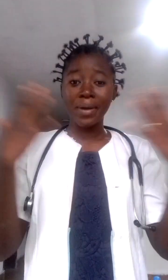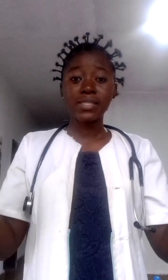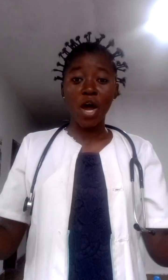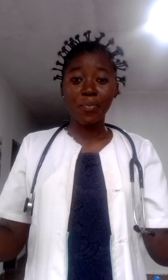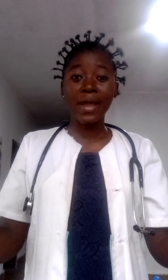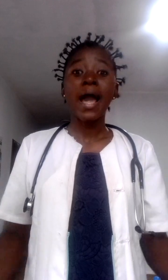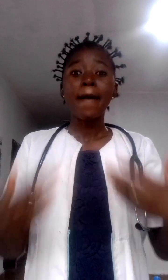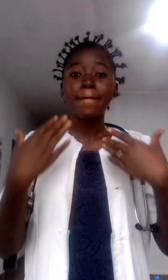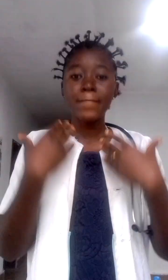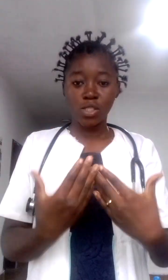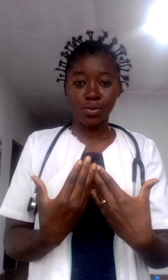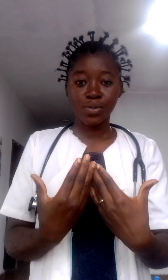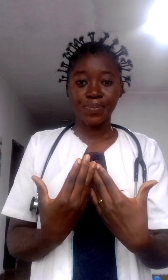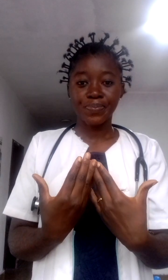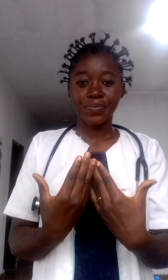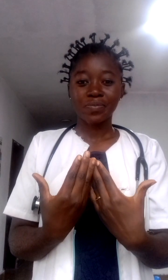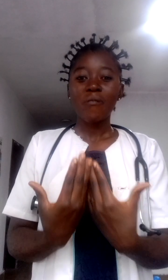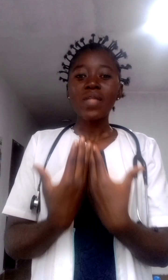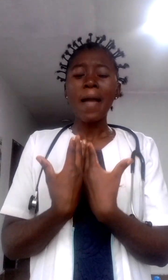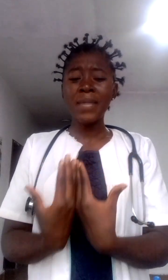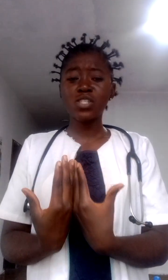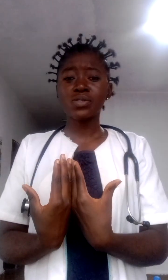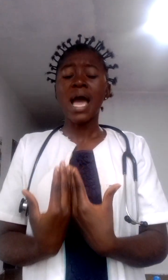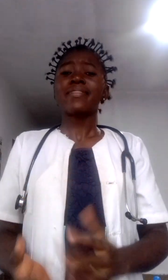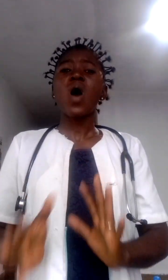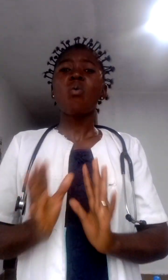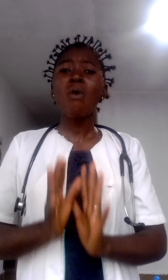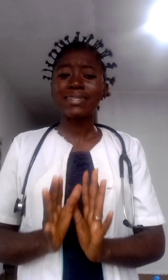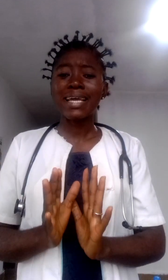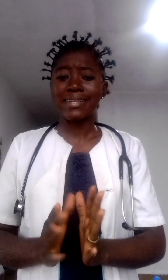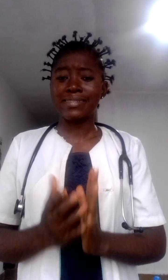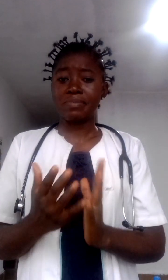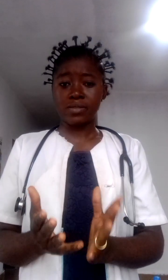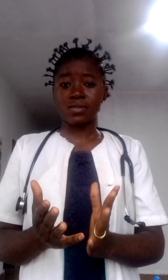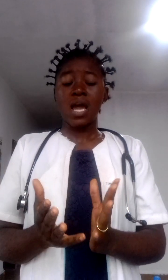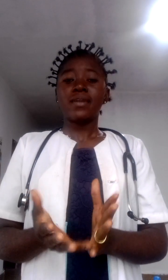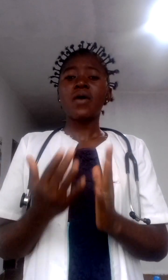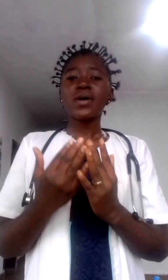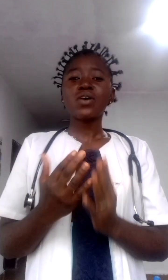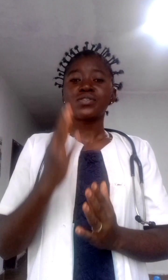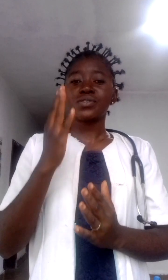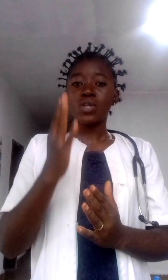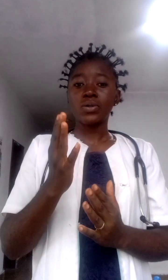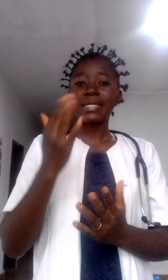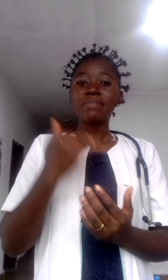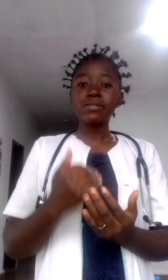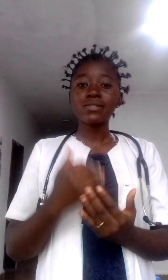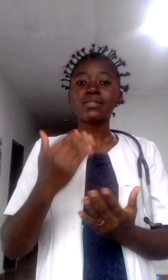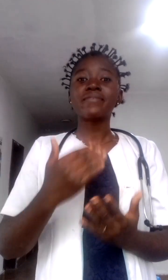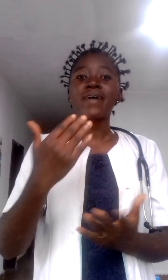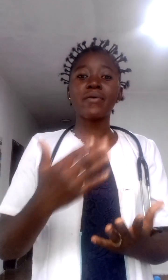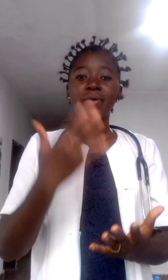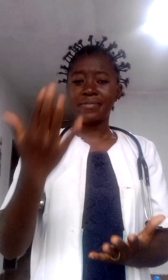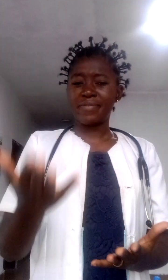current outbreak, measles. Measles. Now, what is measles? Now, I want us to know that measles is a viral